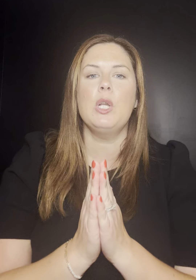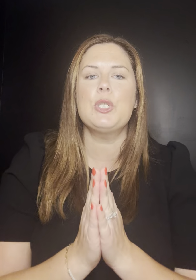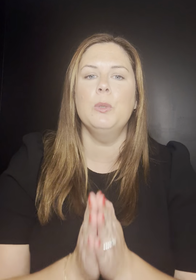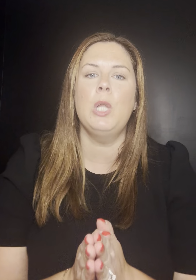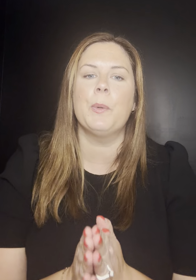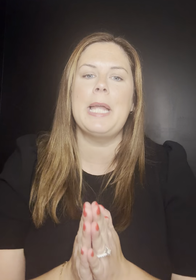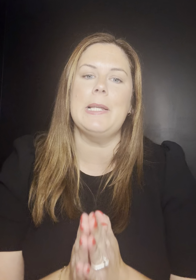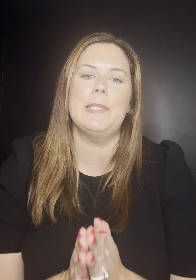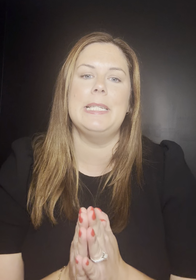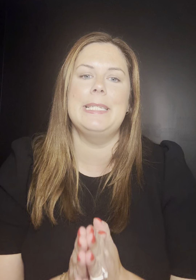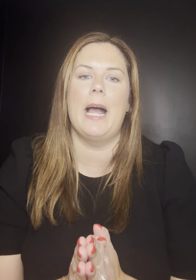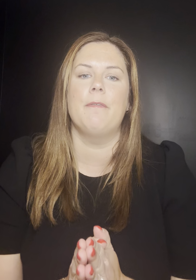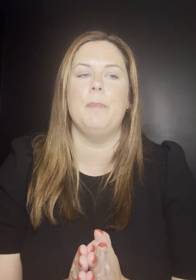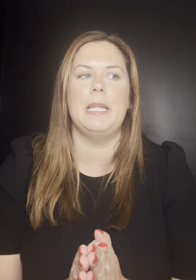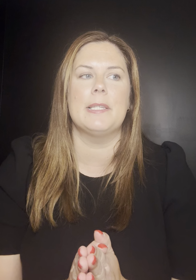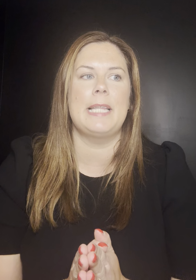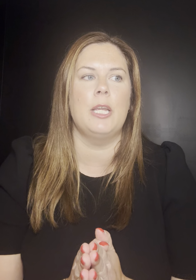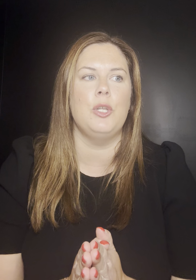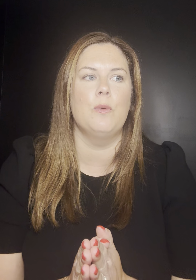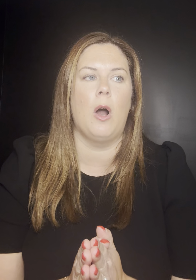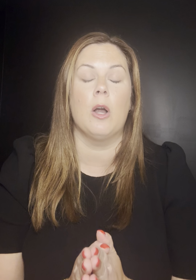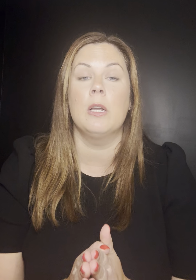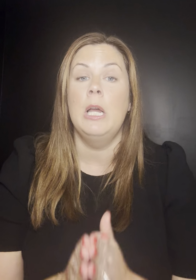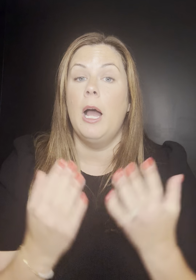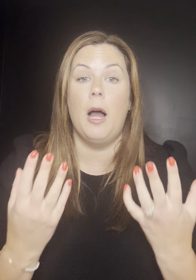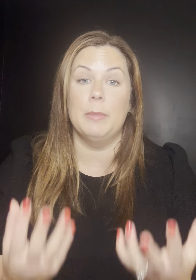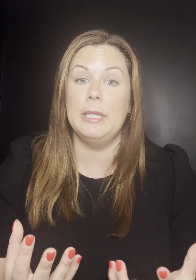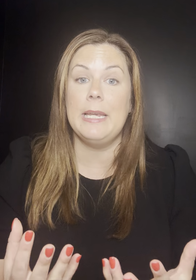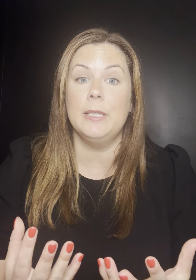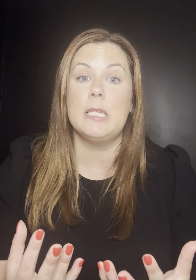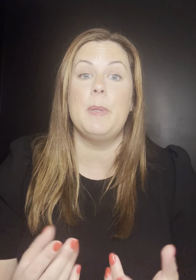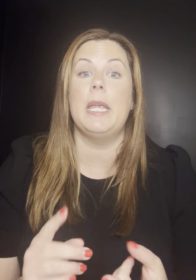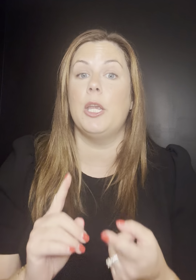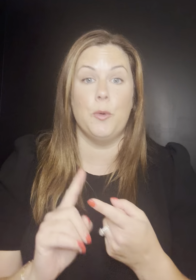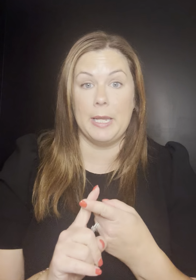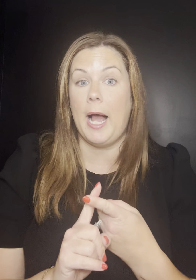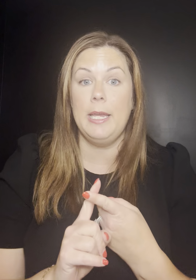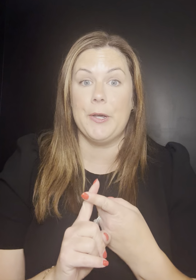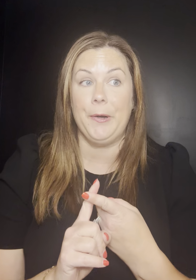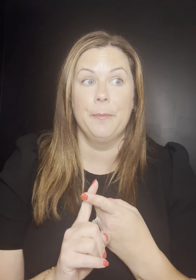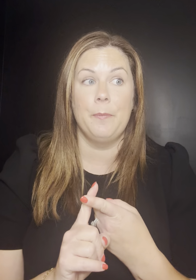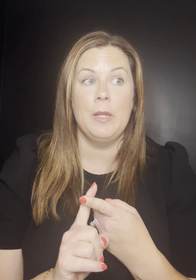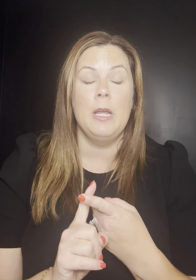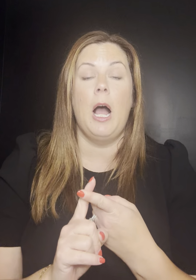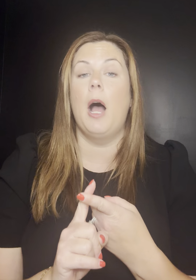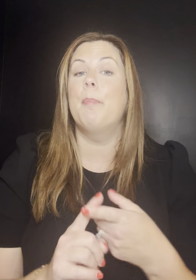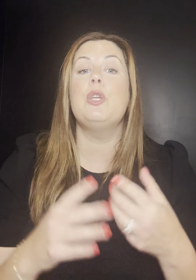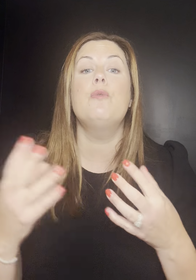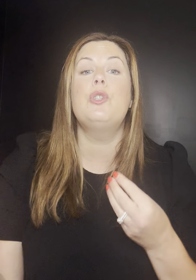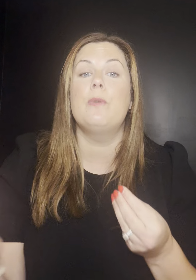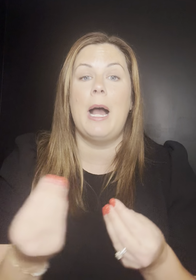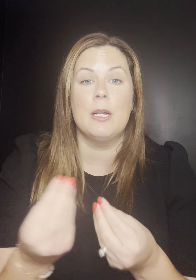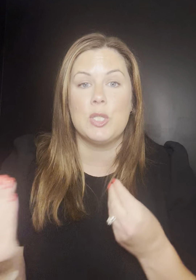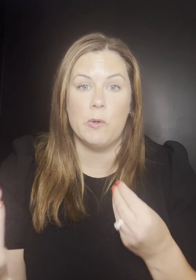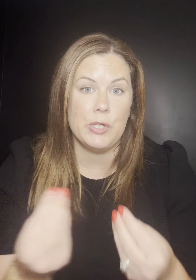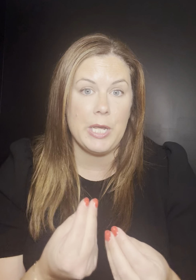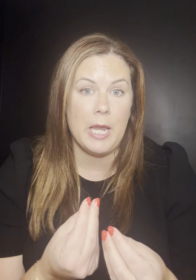So lowercase d deaf means that you are, legally speaking, you cannot hear, but you do not associate